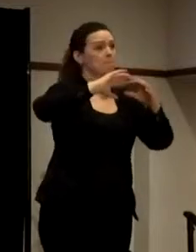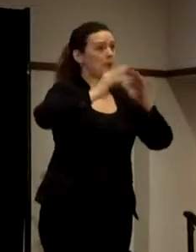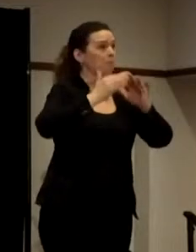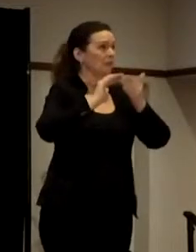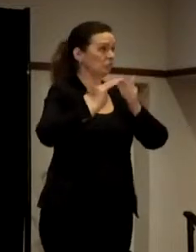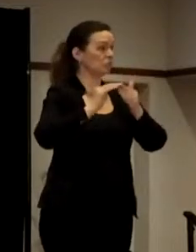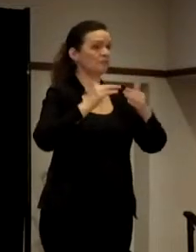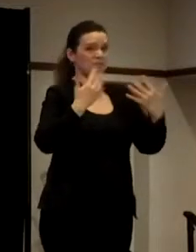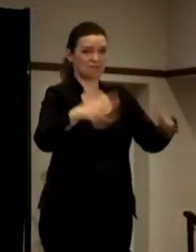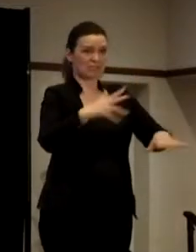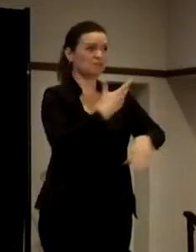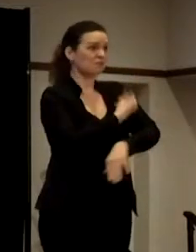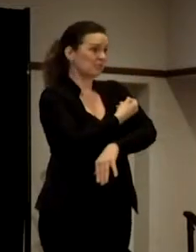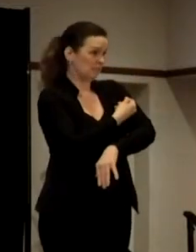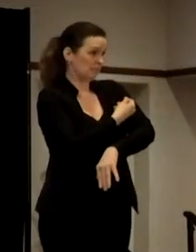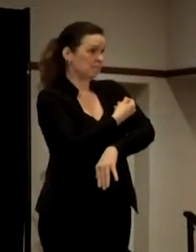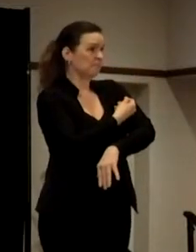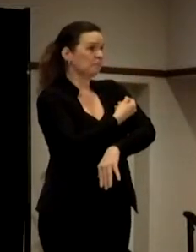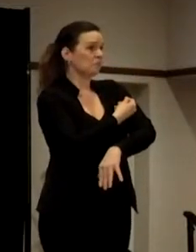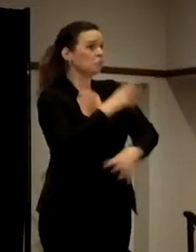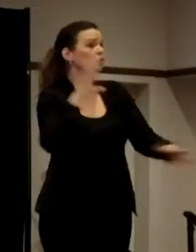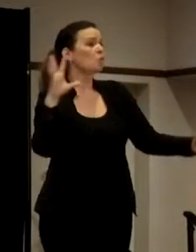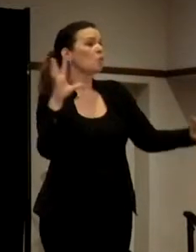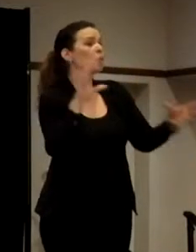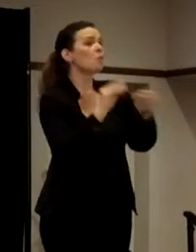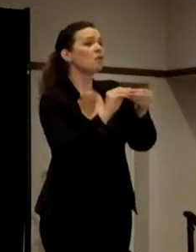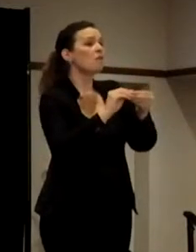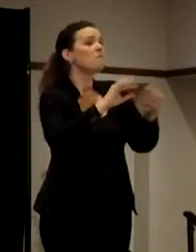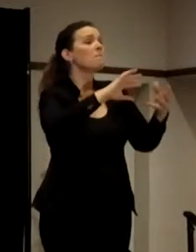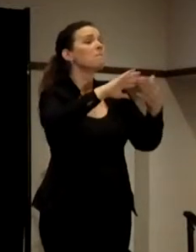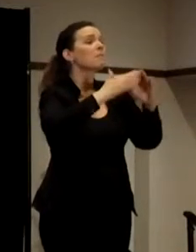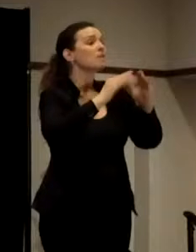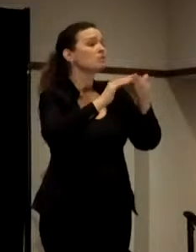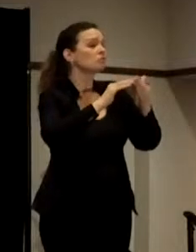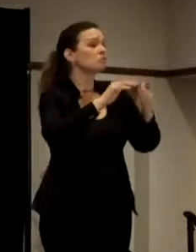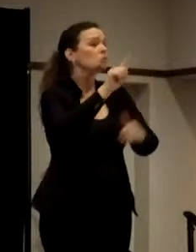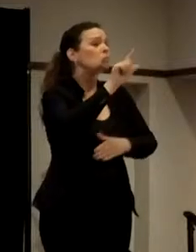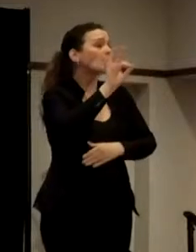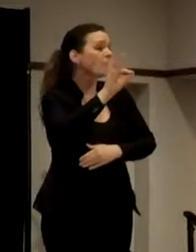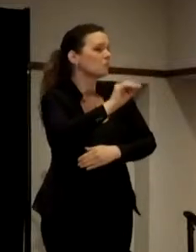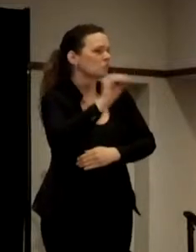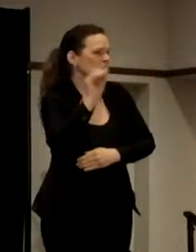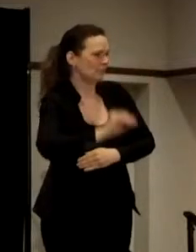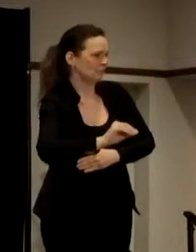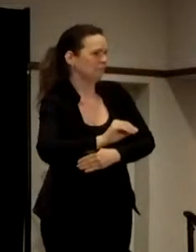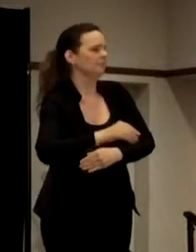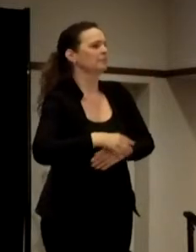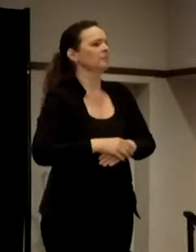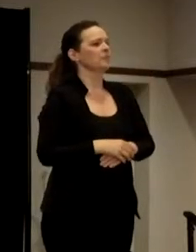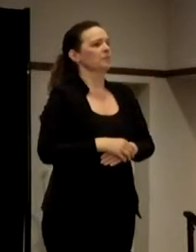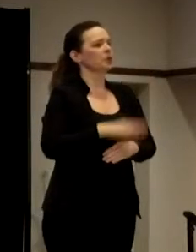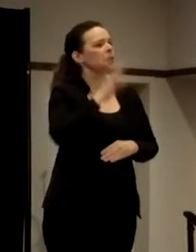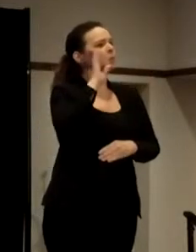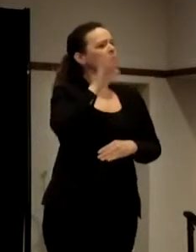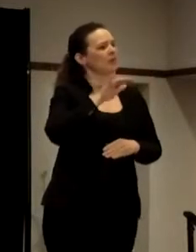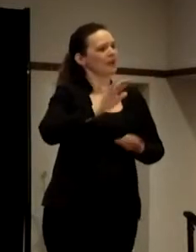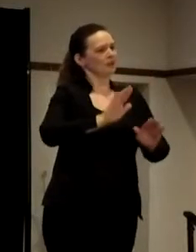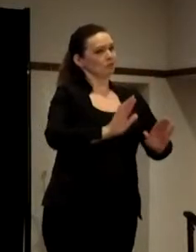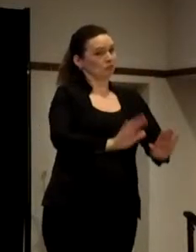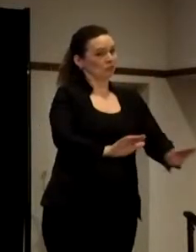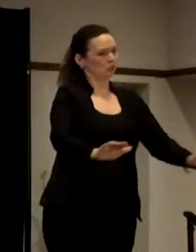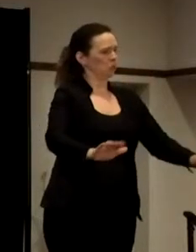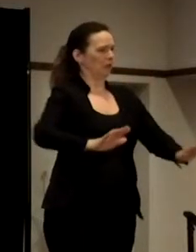of our overall population. Remember, the difference between this is that kids can't be vaccinated right now